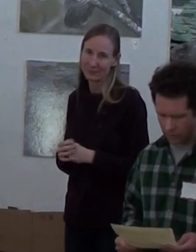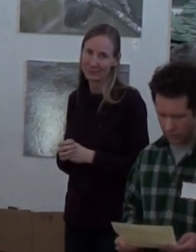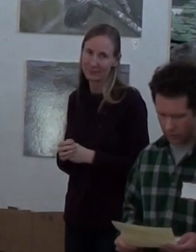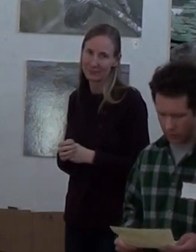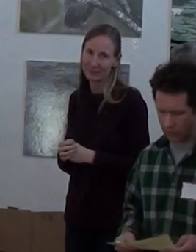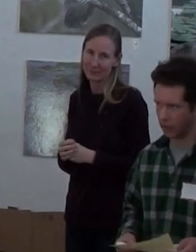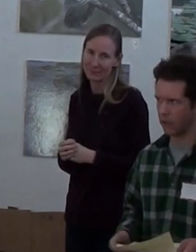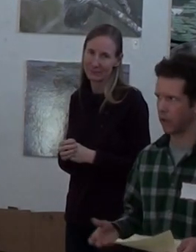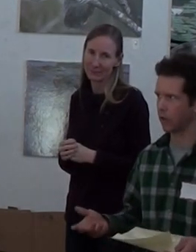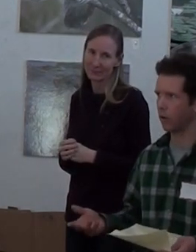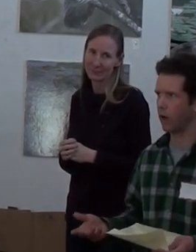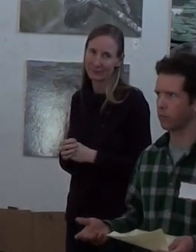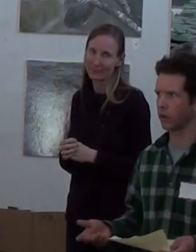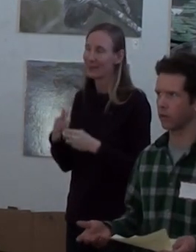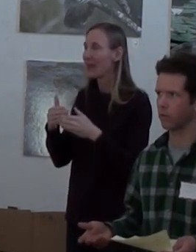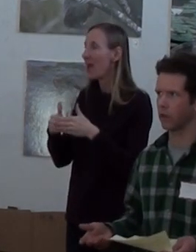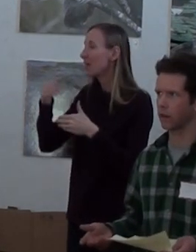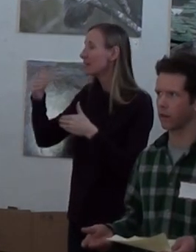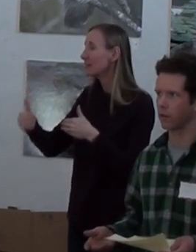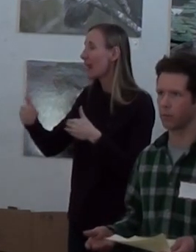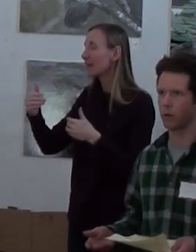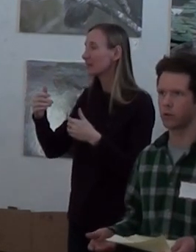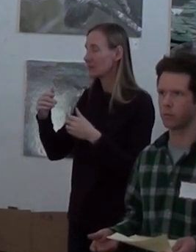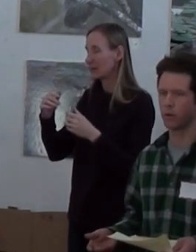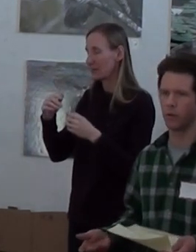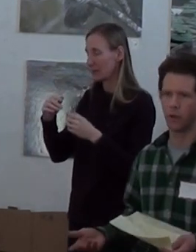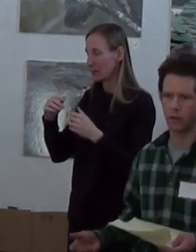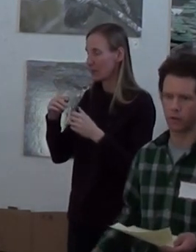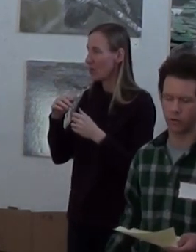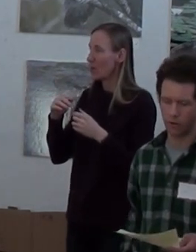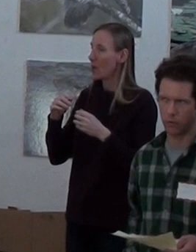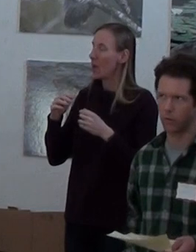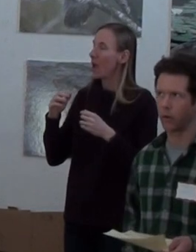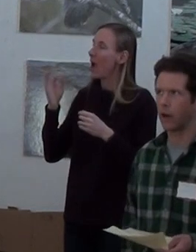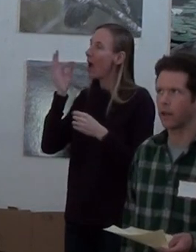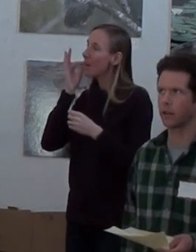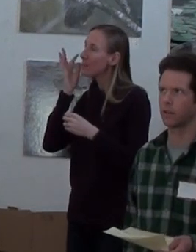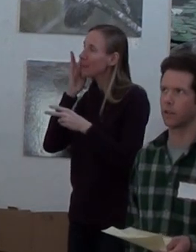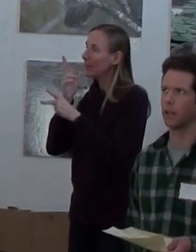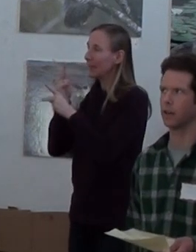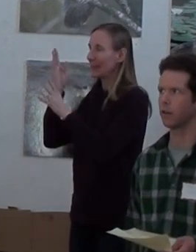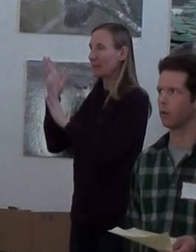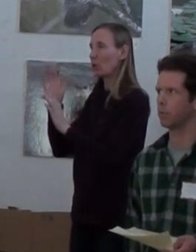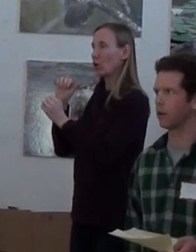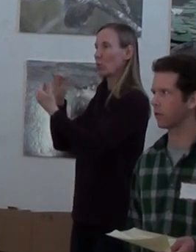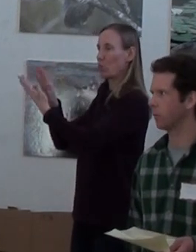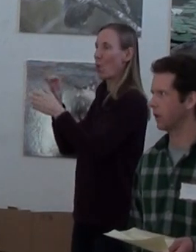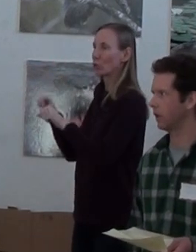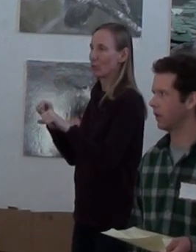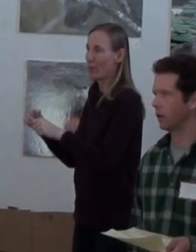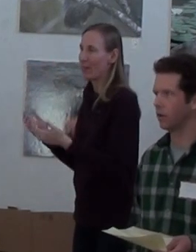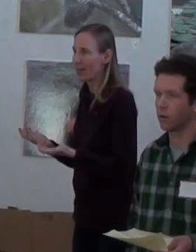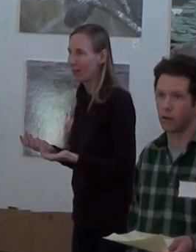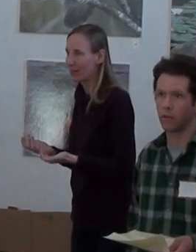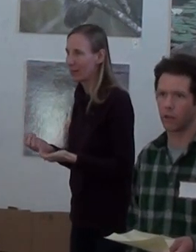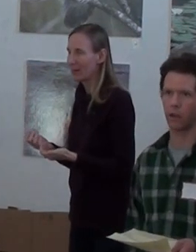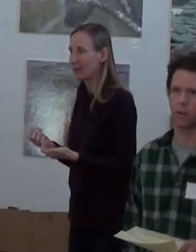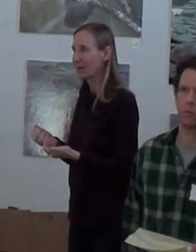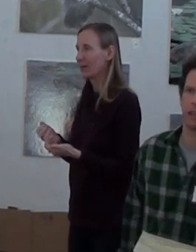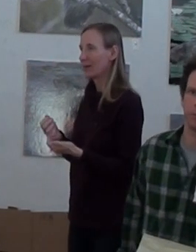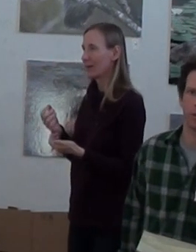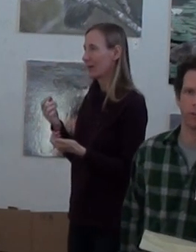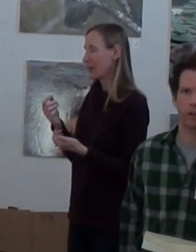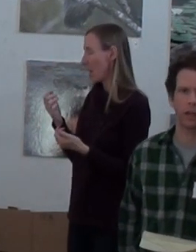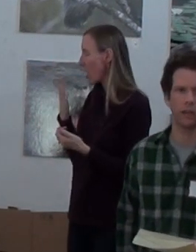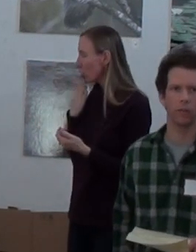And the next thing is, like, again, like the whole aspect of that they're approachable. There's a sense of, well, I like to think that, you know, what makes somebody good or even like a